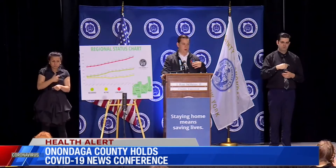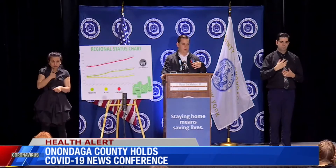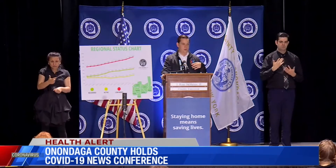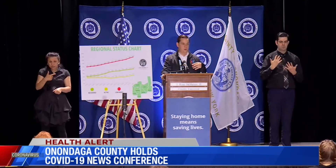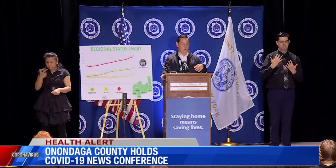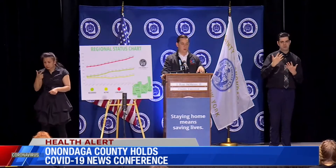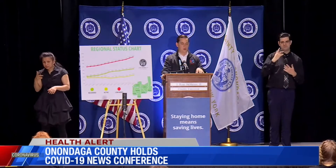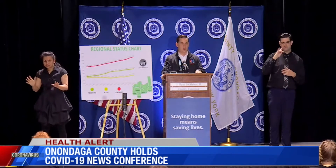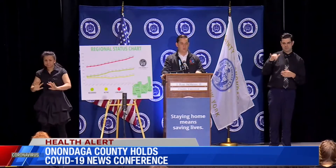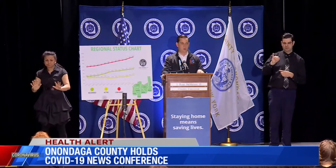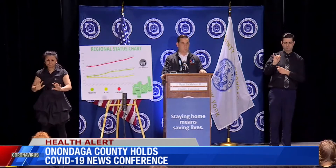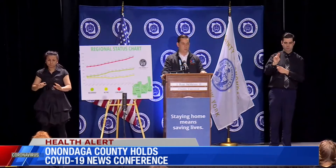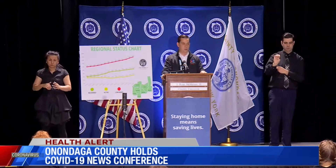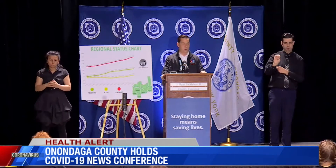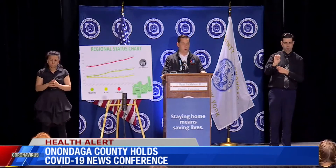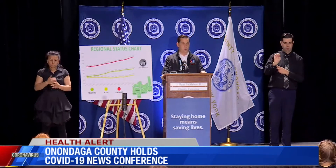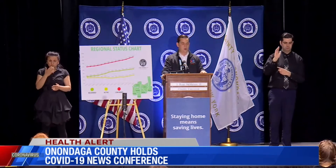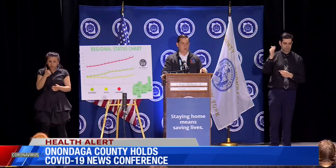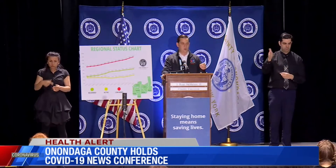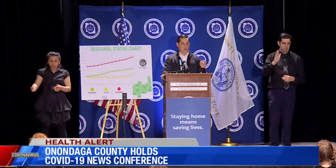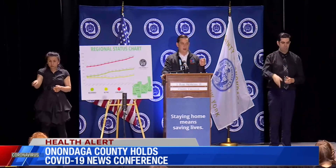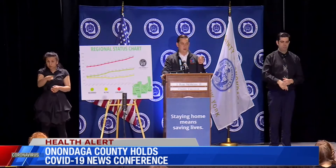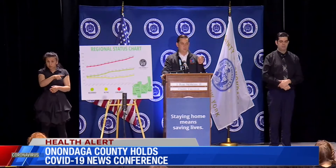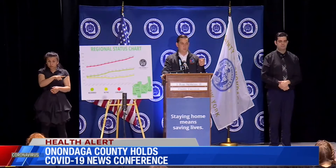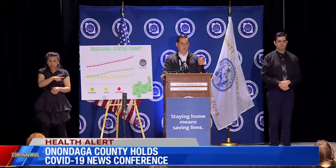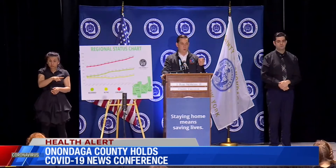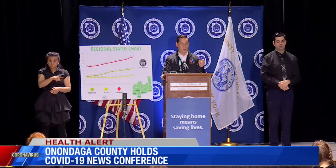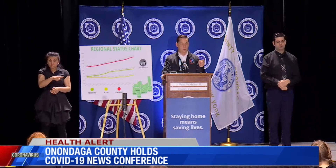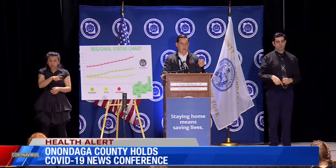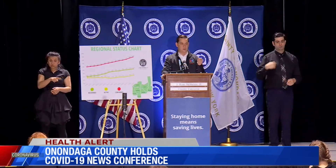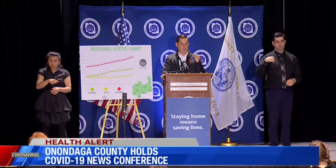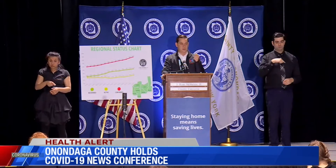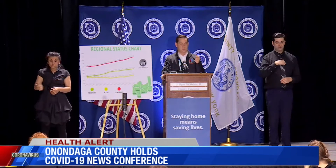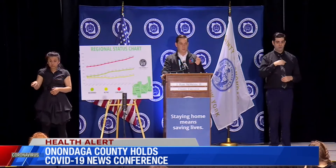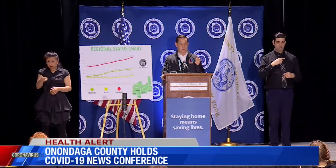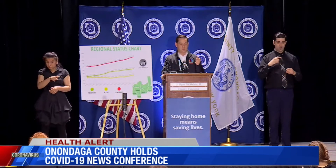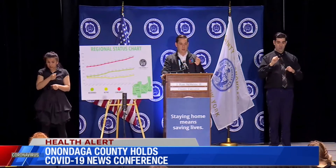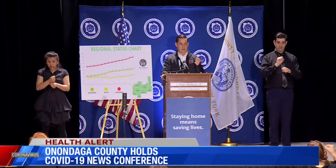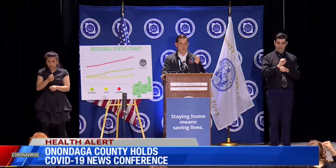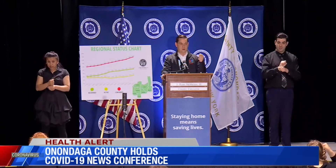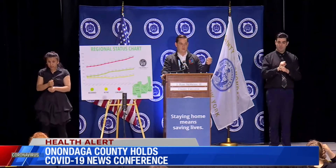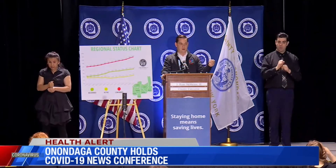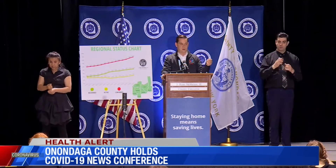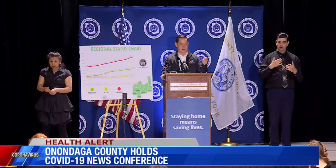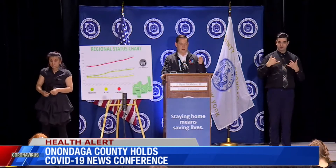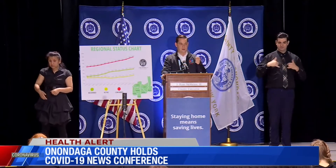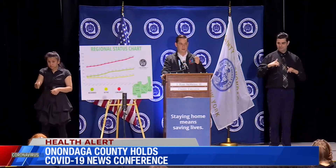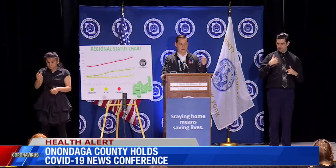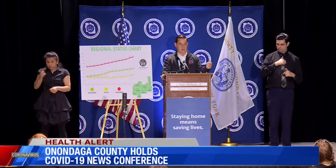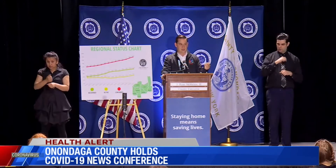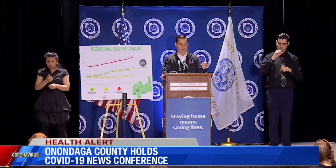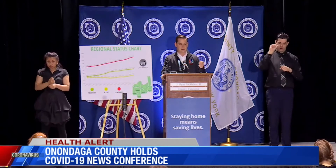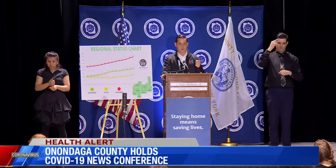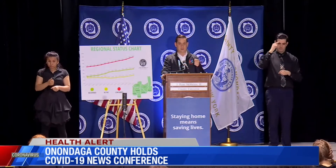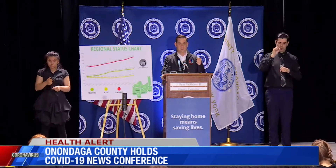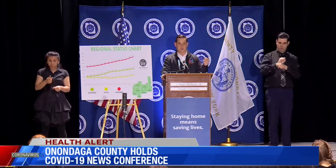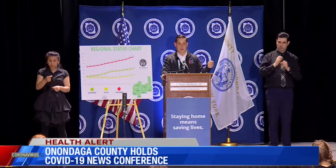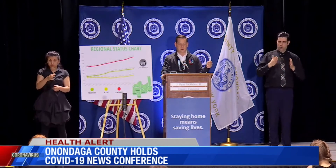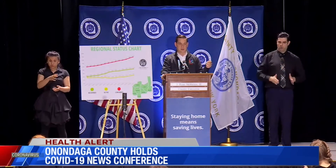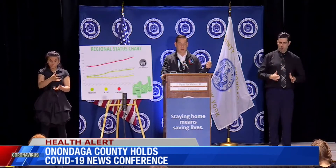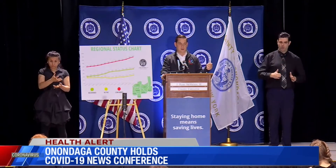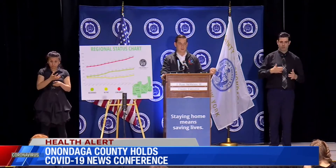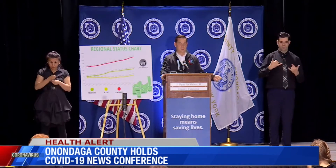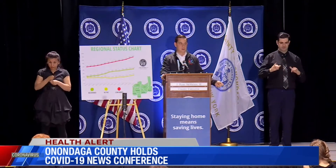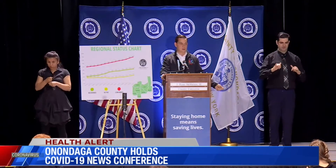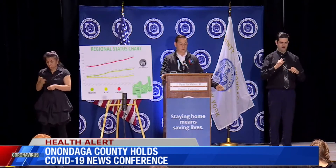an employer too. We're your government, we're an employer. We want people working so that they get a paycheck and they pay federal tax and state tax and